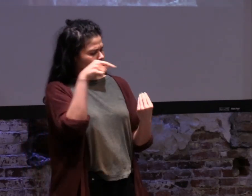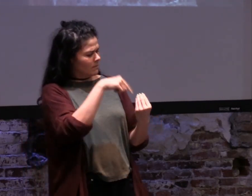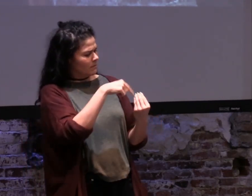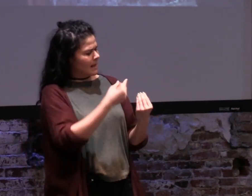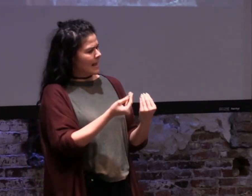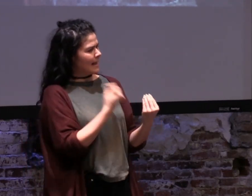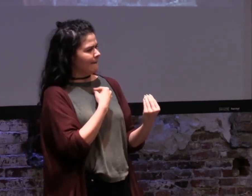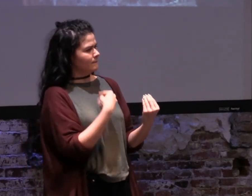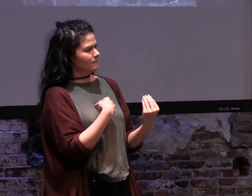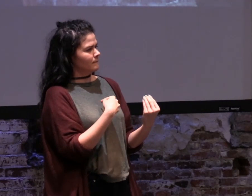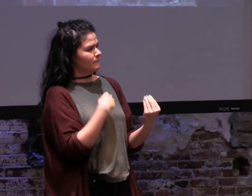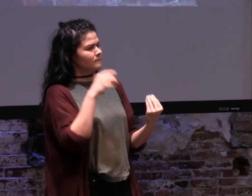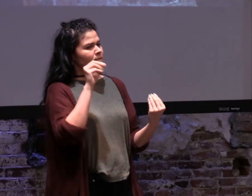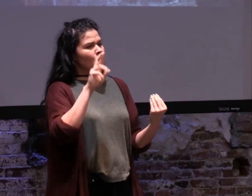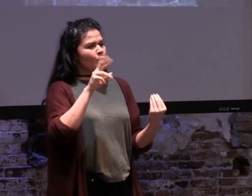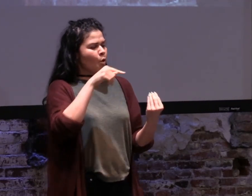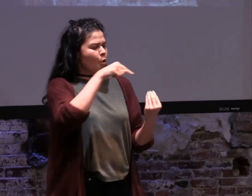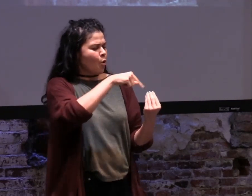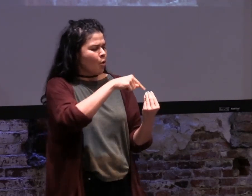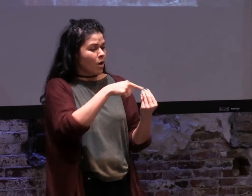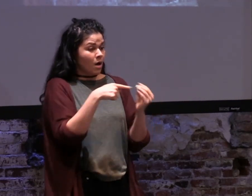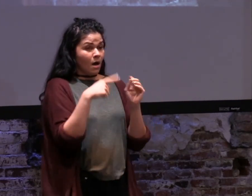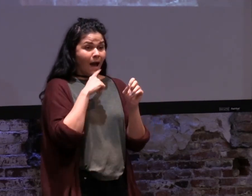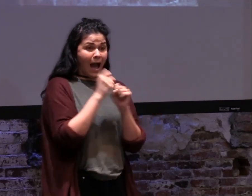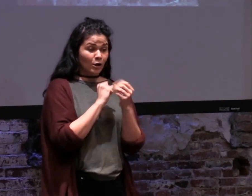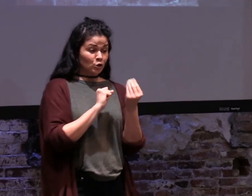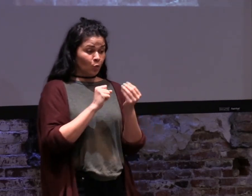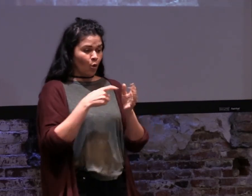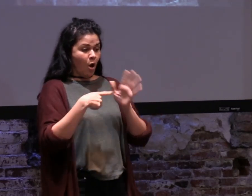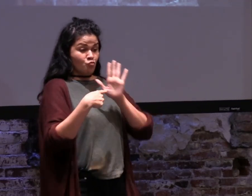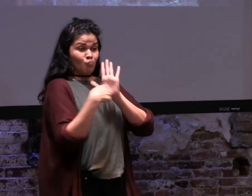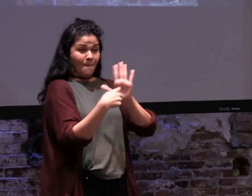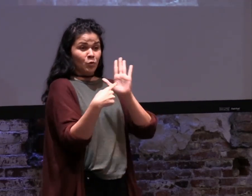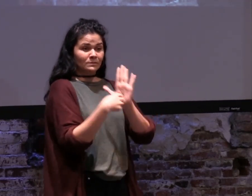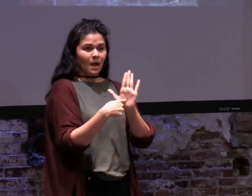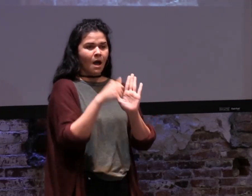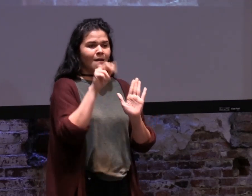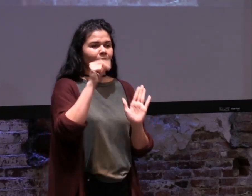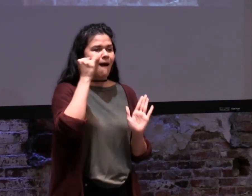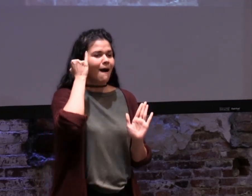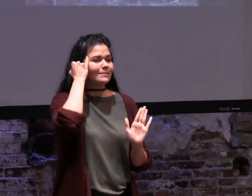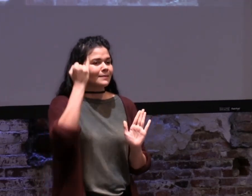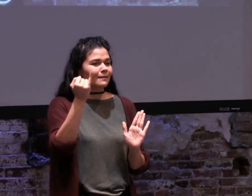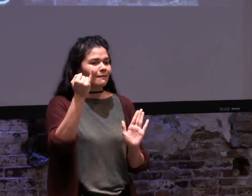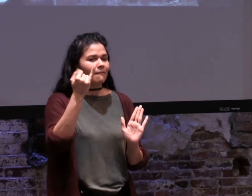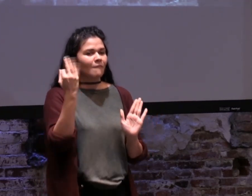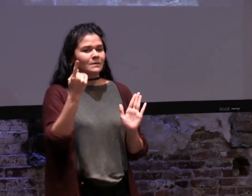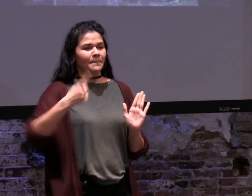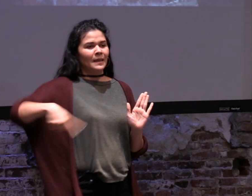who gave that to you, or how you got that and how that represents you.